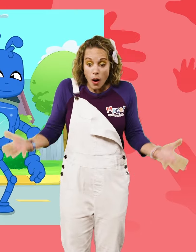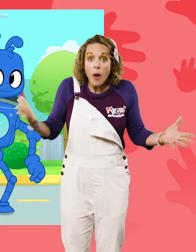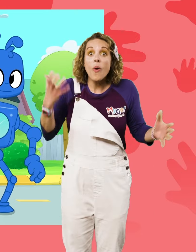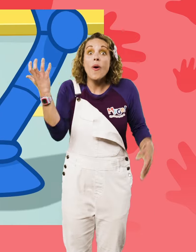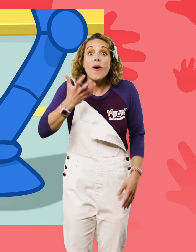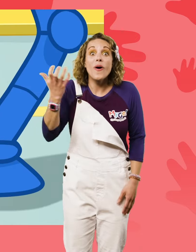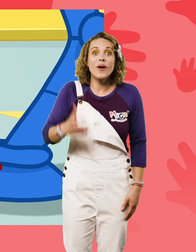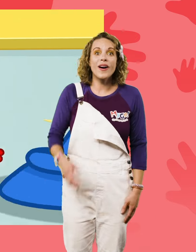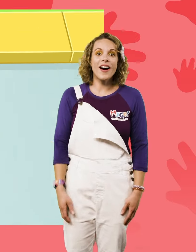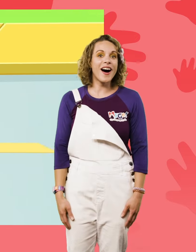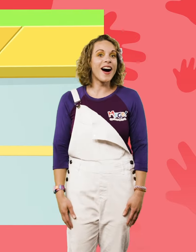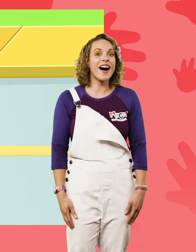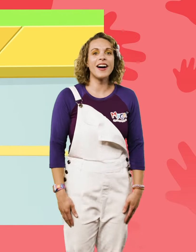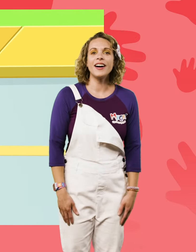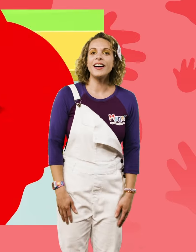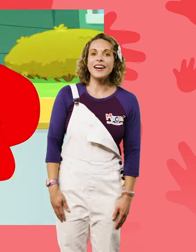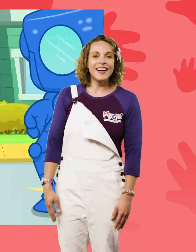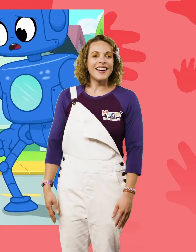Wow!